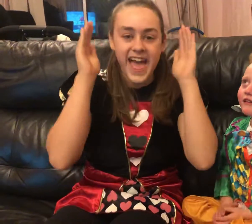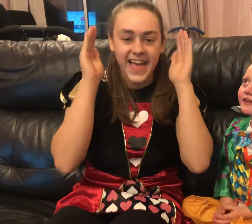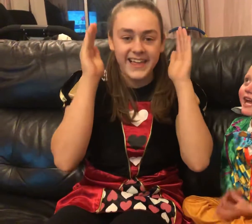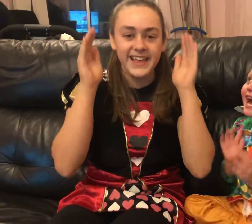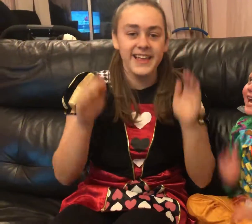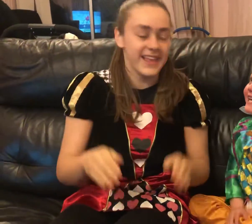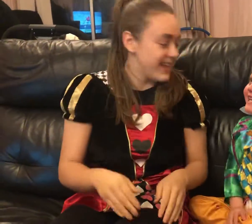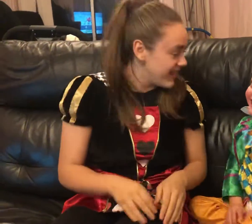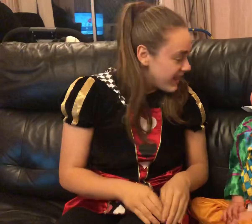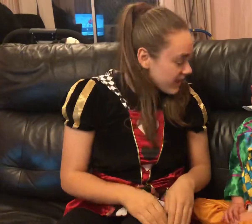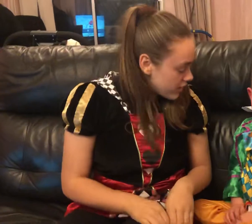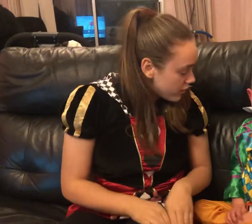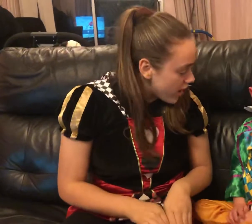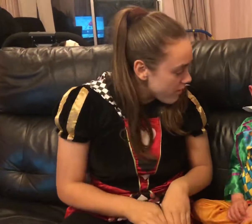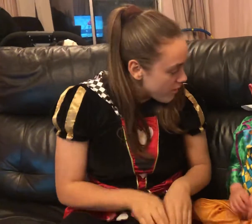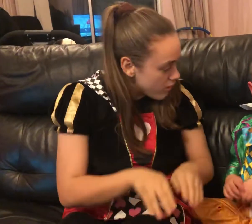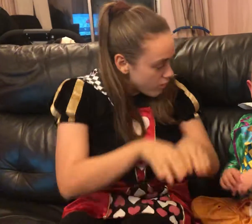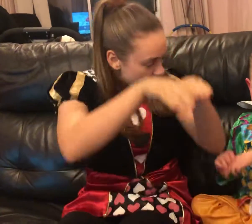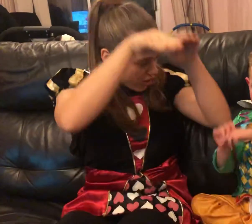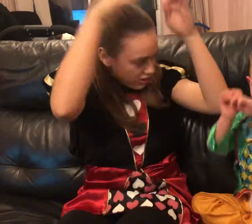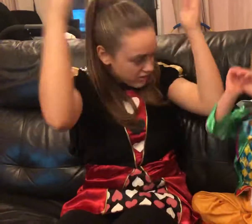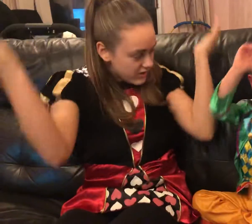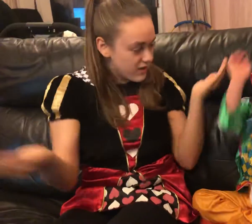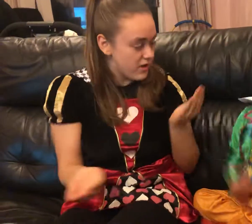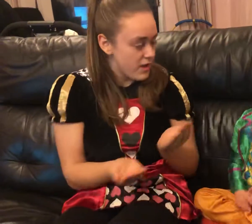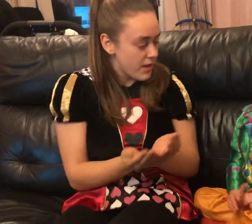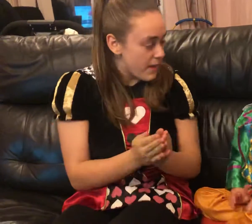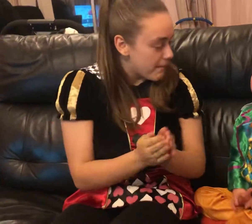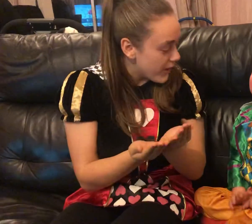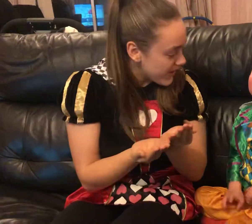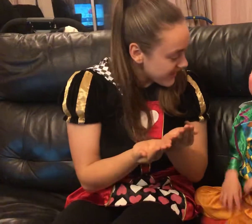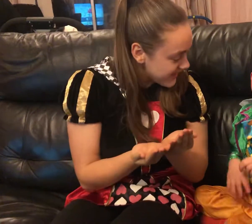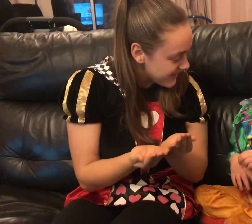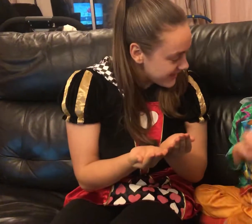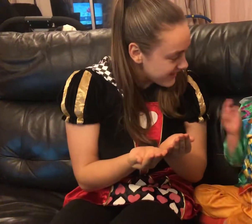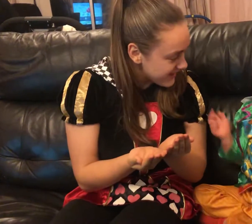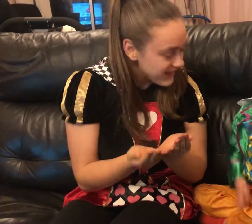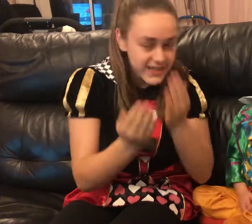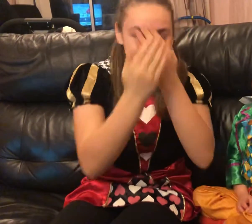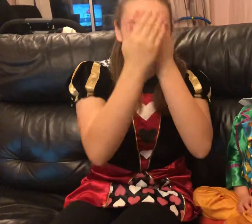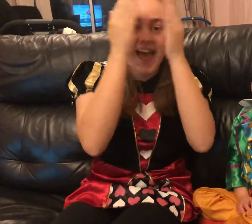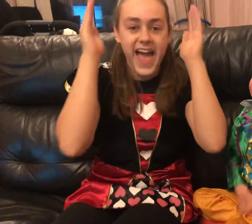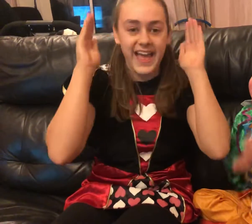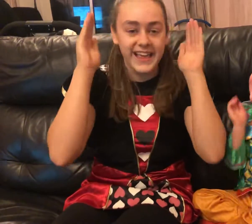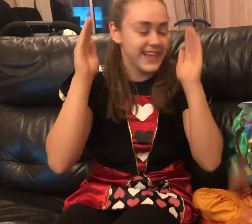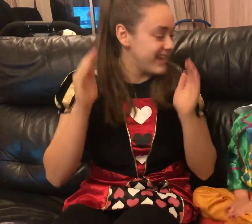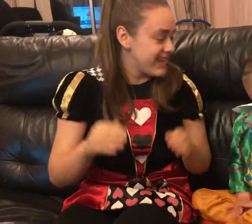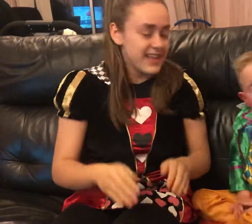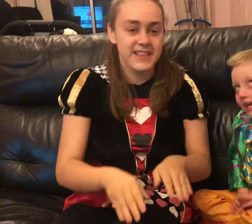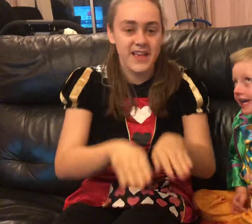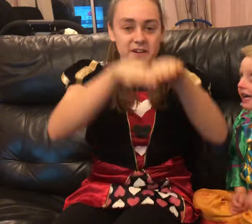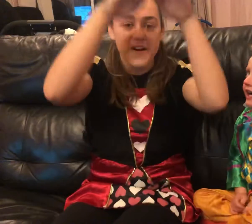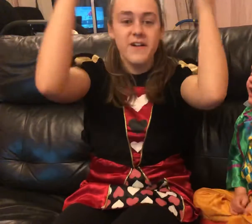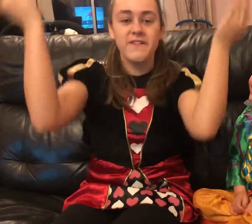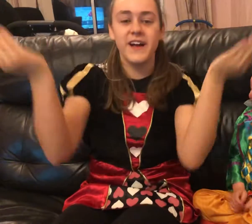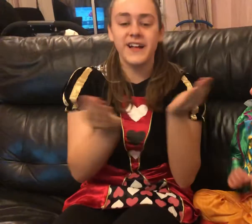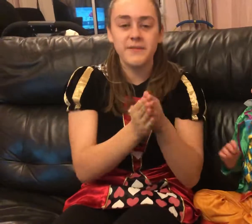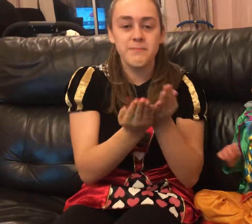Day. Yay. Can you do World Book Day? Yay. So, World